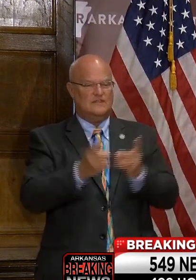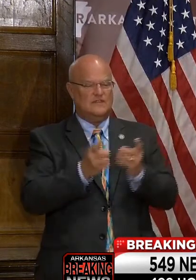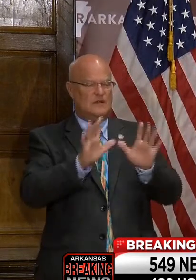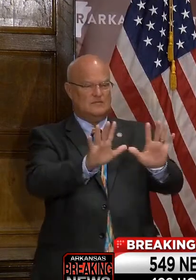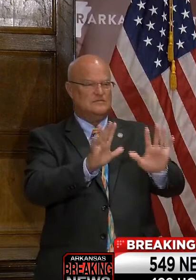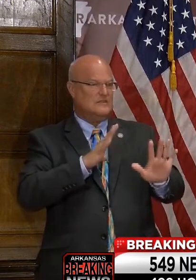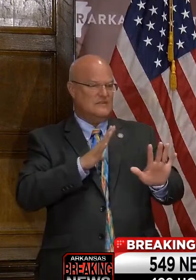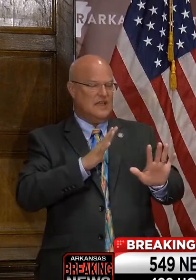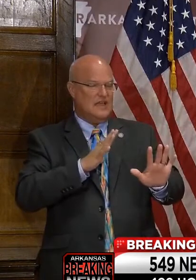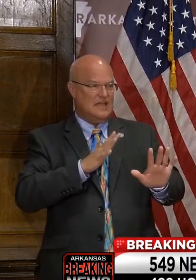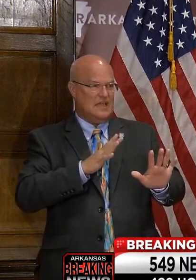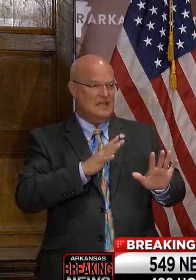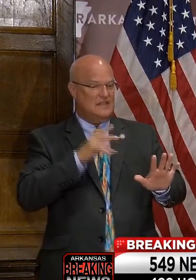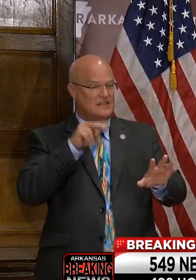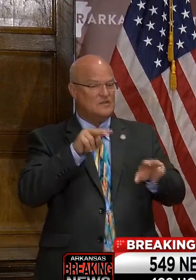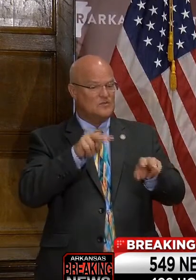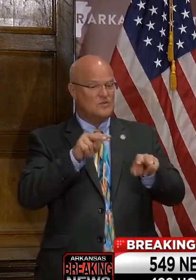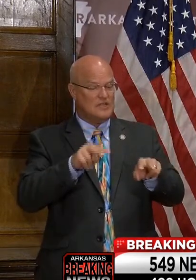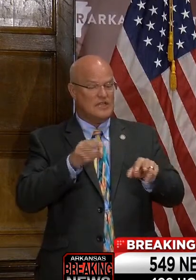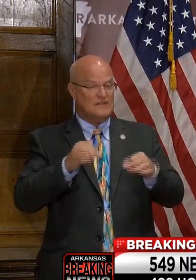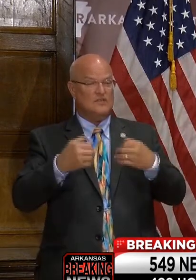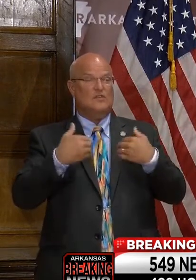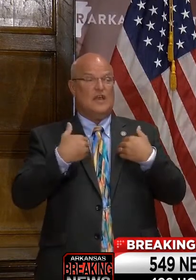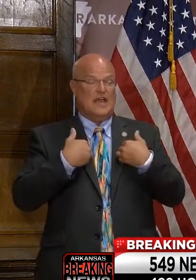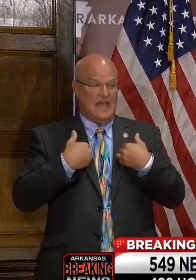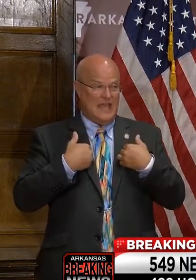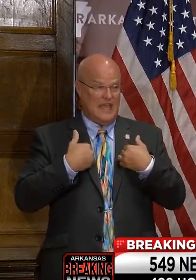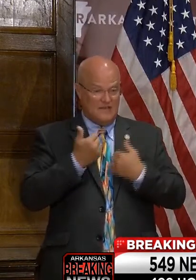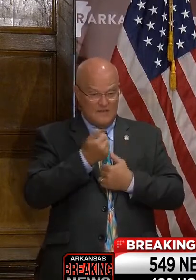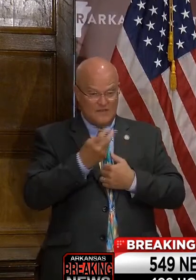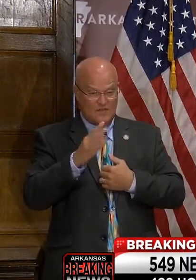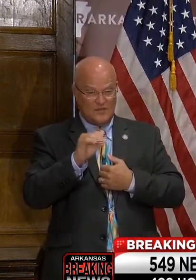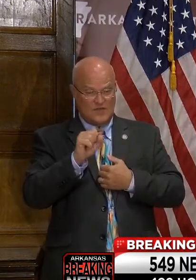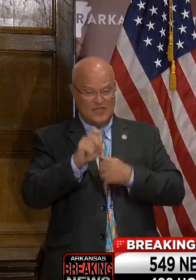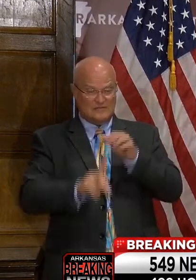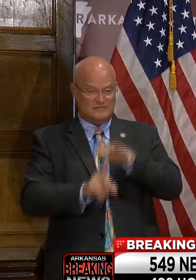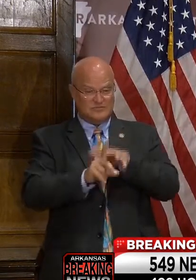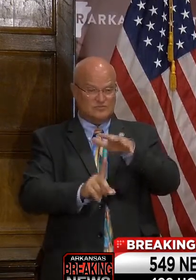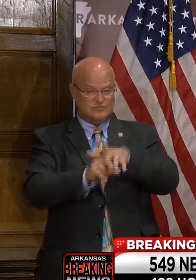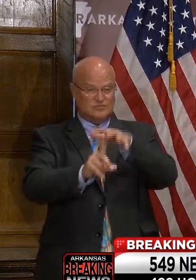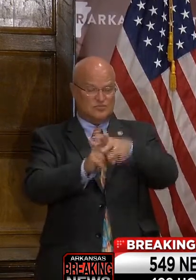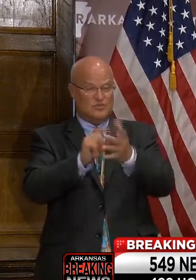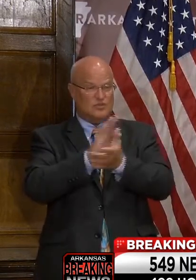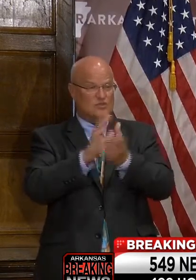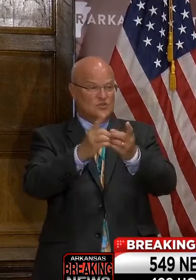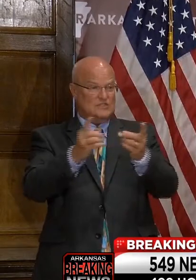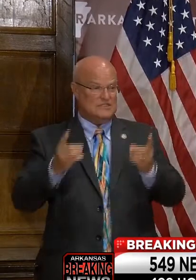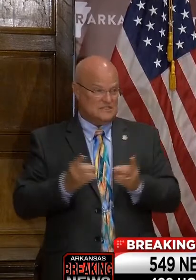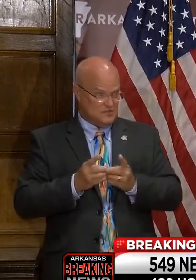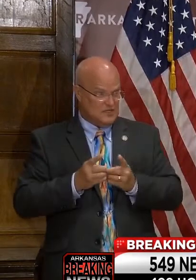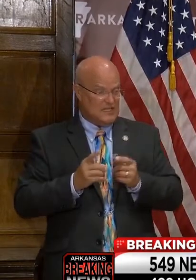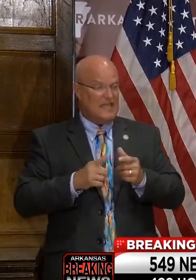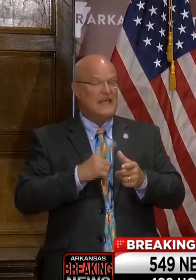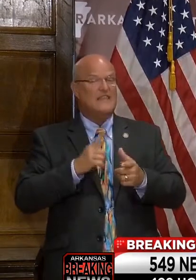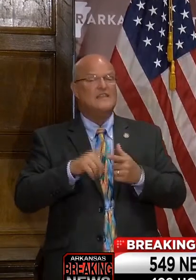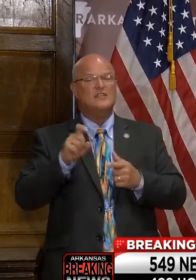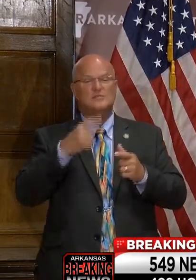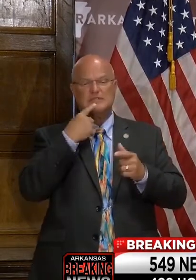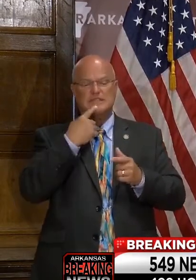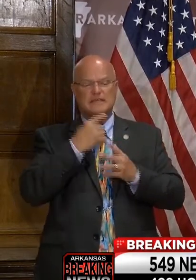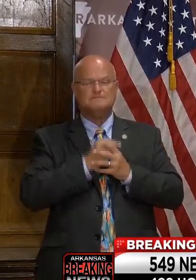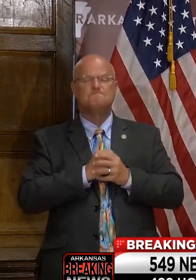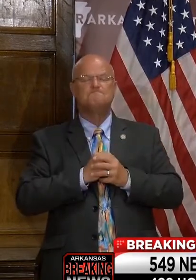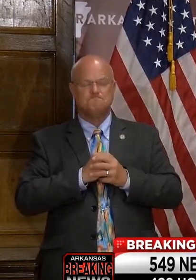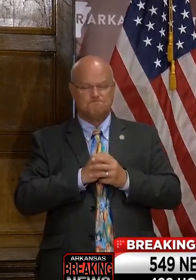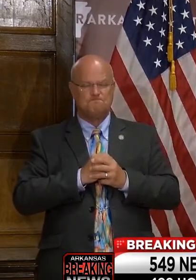making decisions based upon that. If you have a couple of cases that arise within the school, then you have to say, all